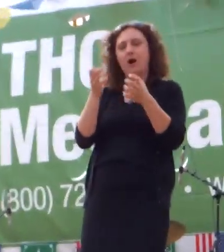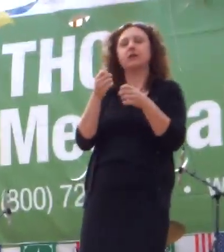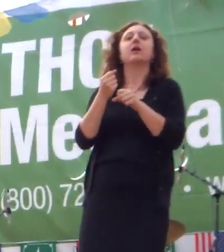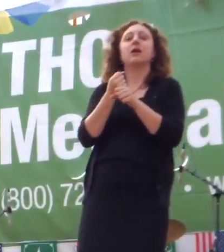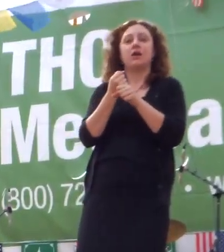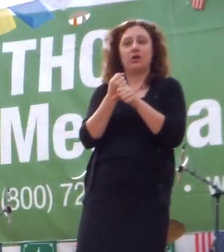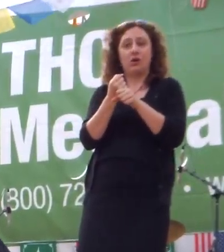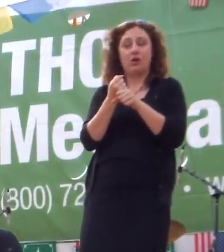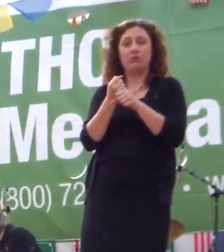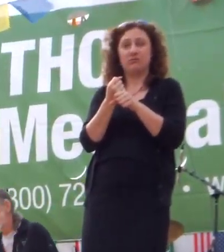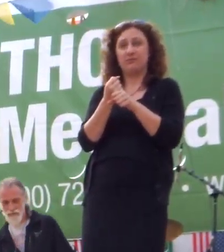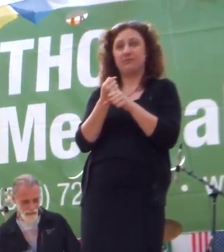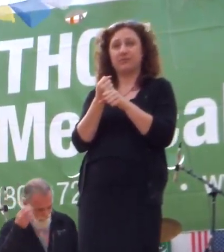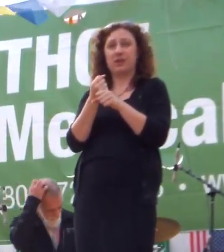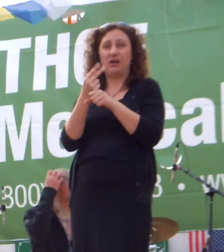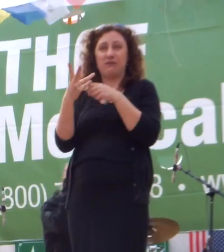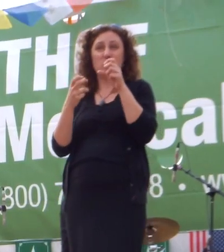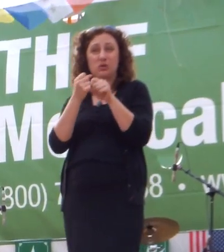which...